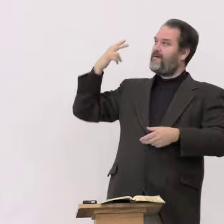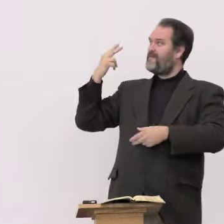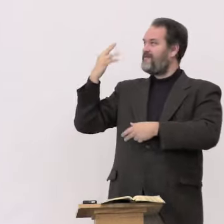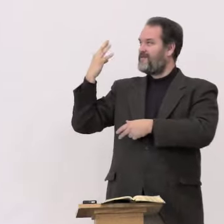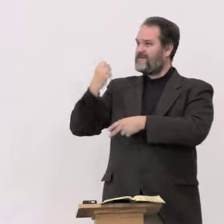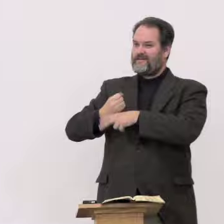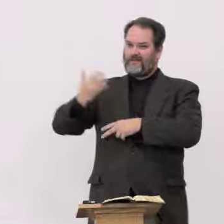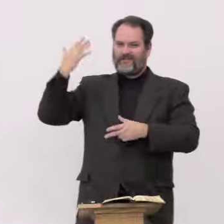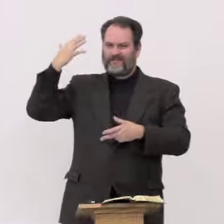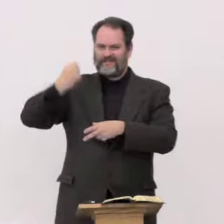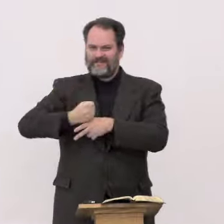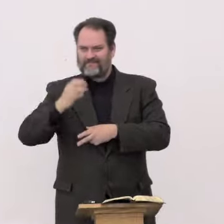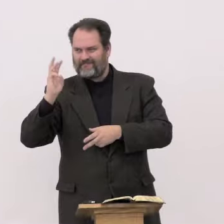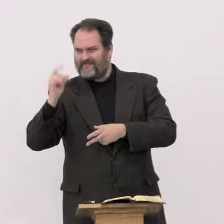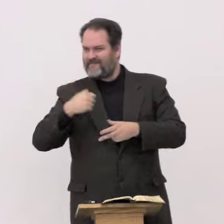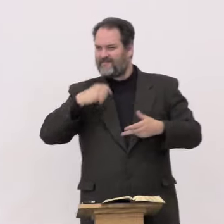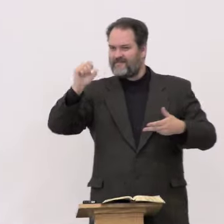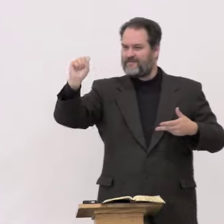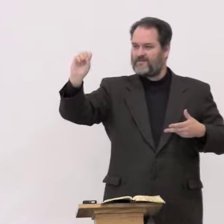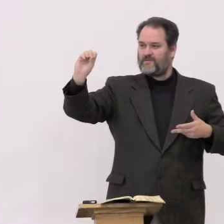there's three different things I heard preach something.